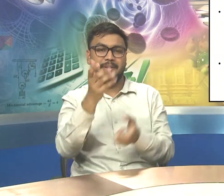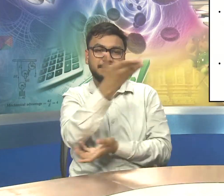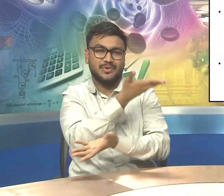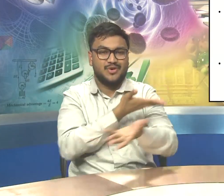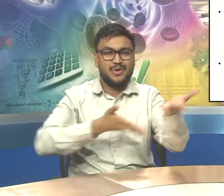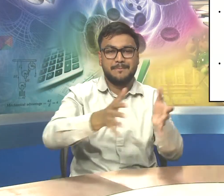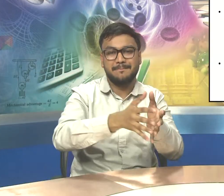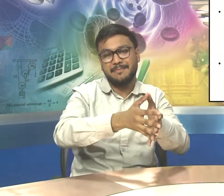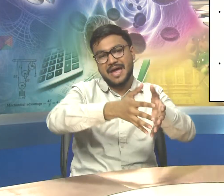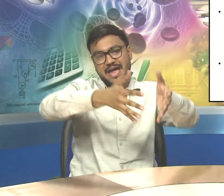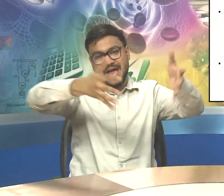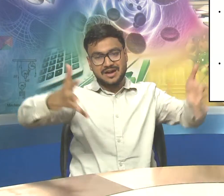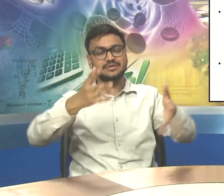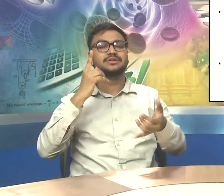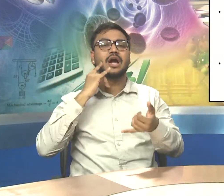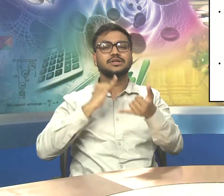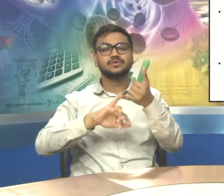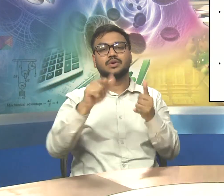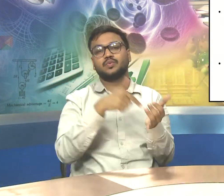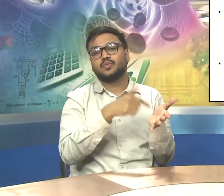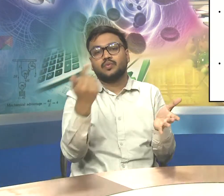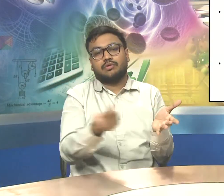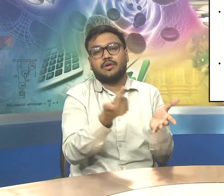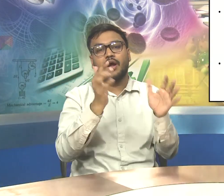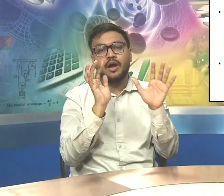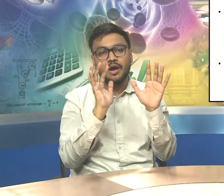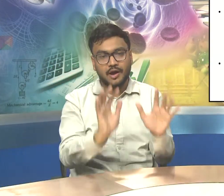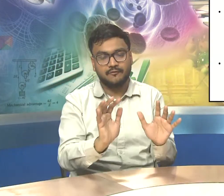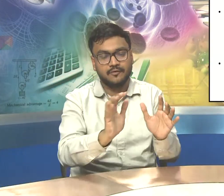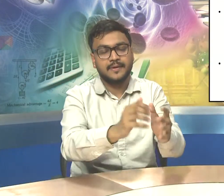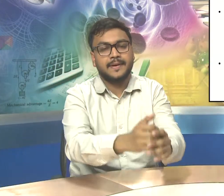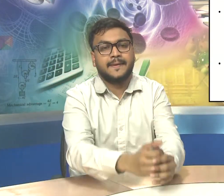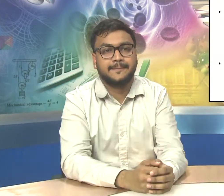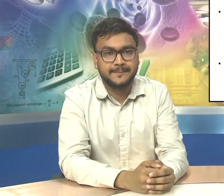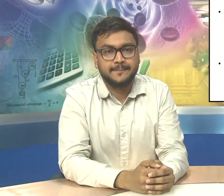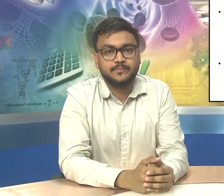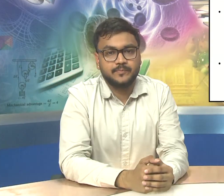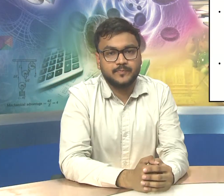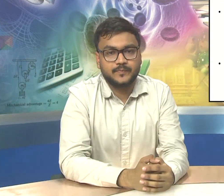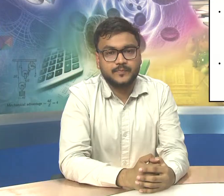they also differ from deaf to deaf and place to place.